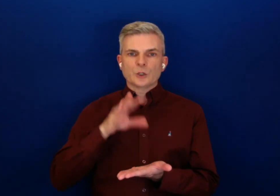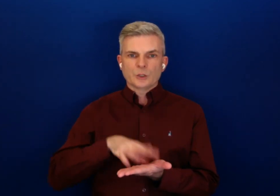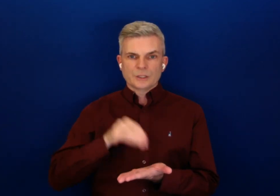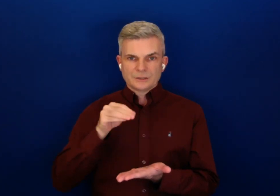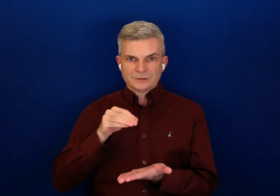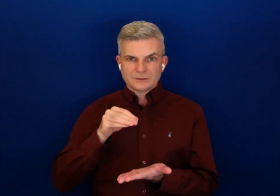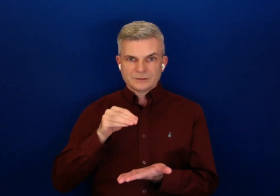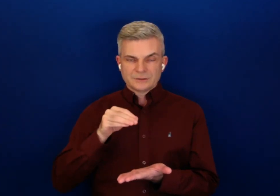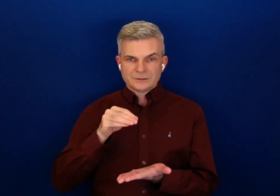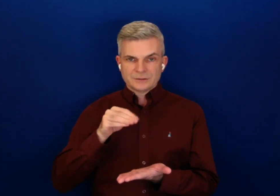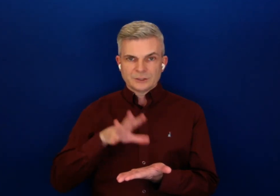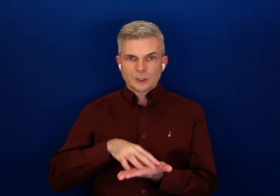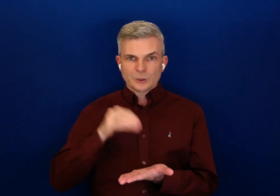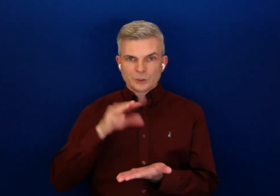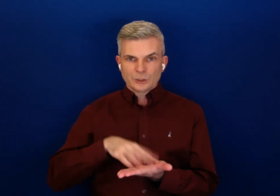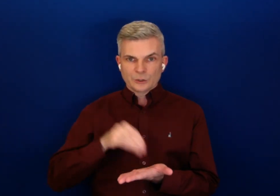Learn, learn, learn.